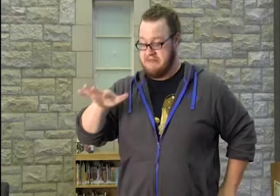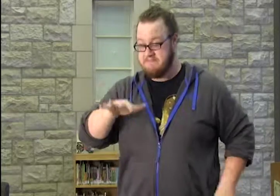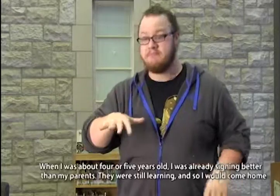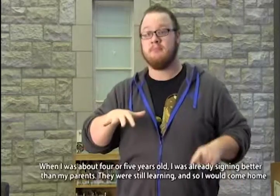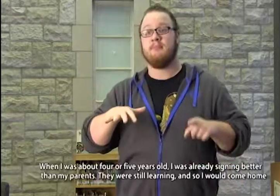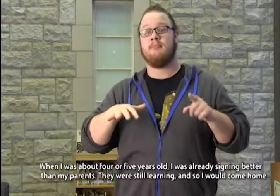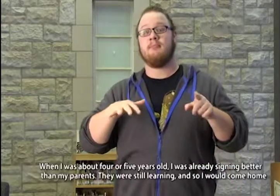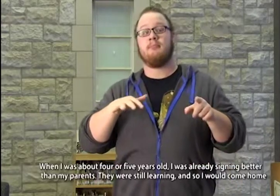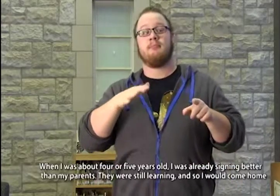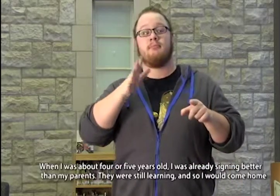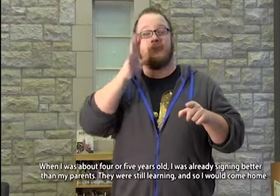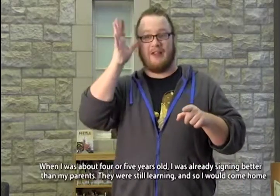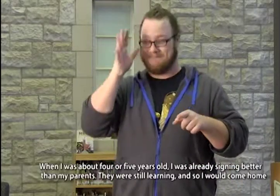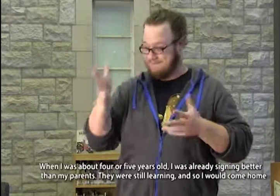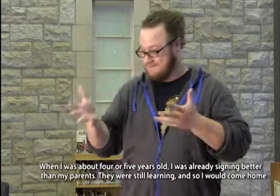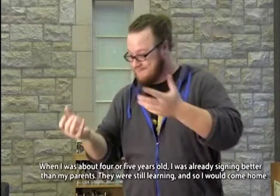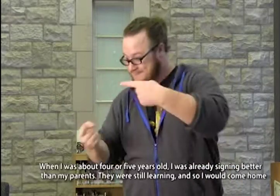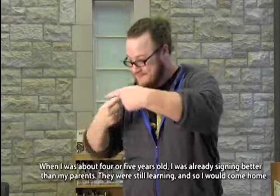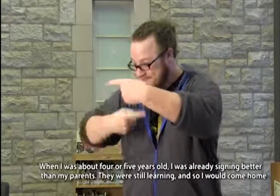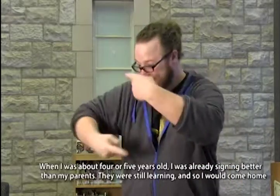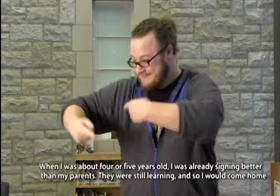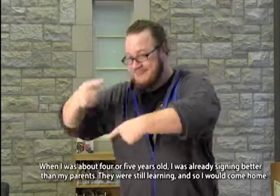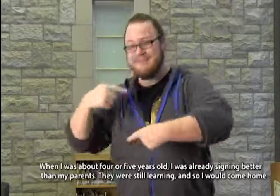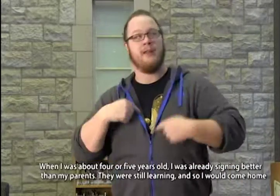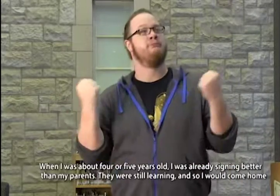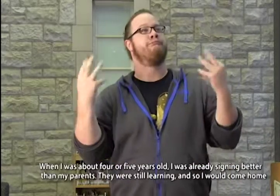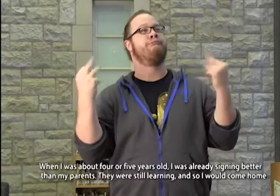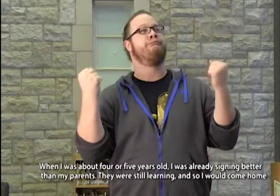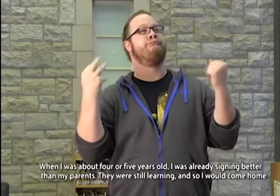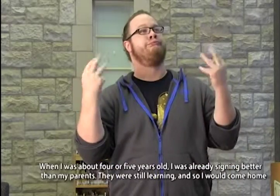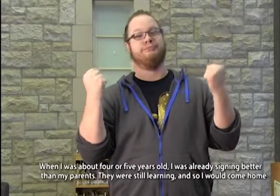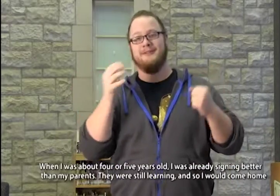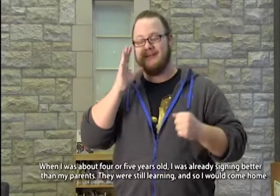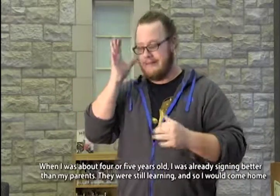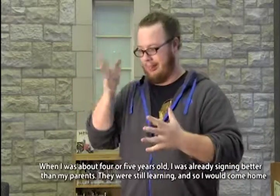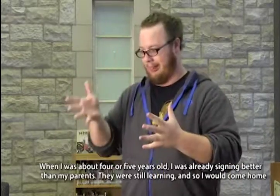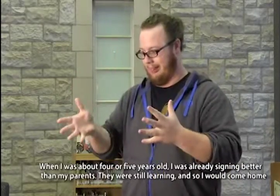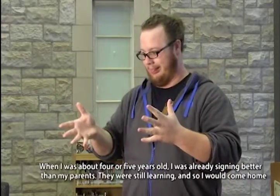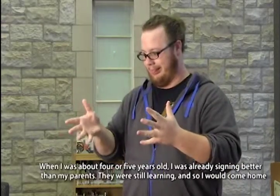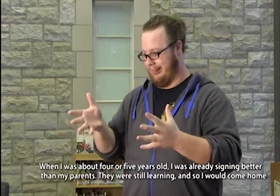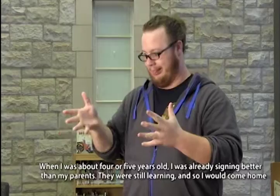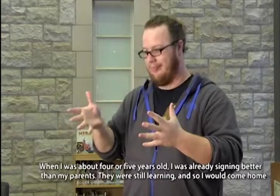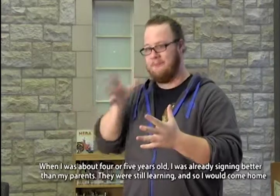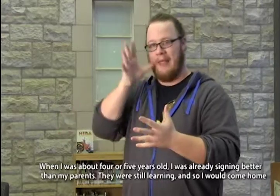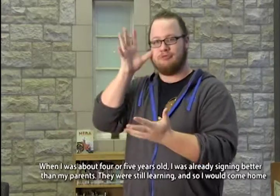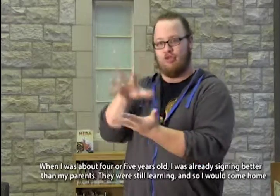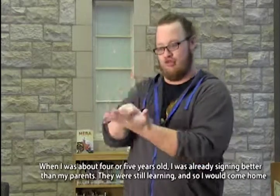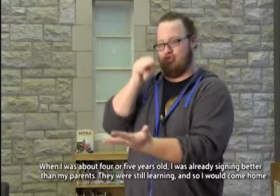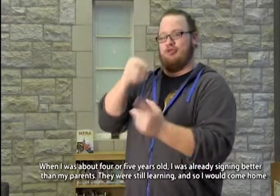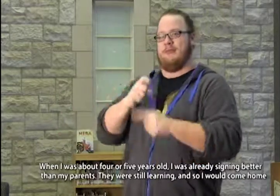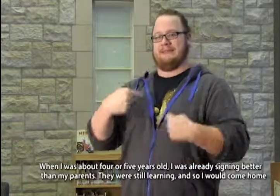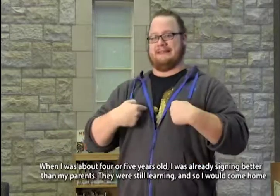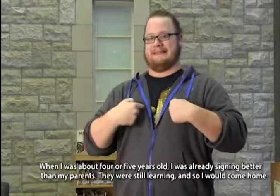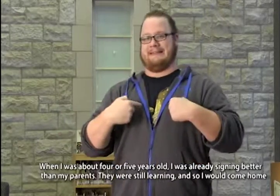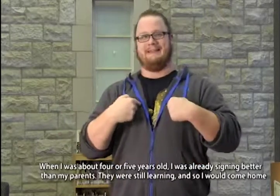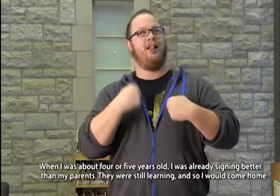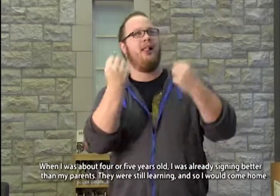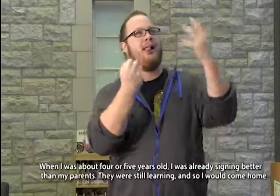When I was about 4 or 5 years old, I was already signing better than my parents. They were still learning, and so I would come home